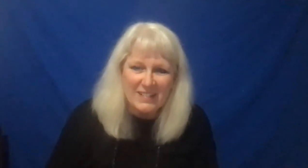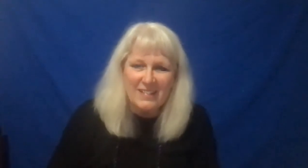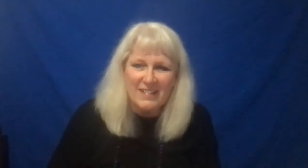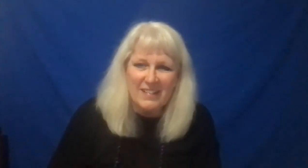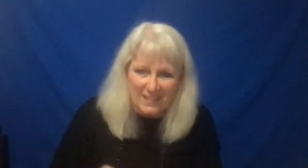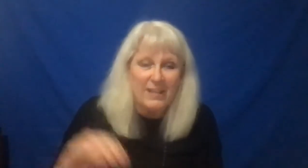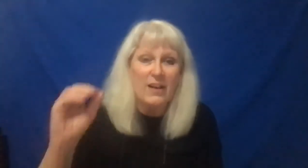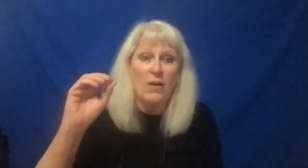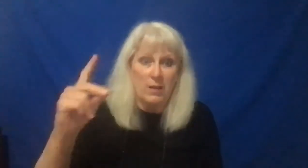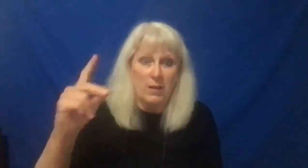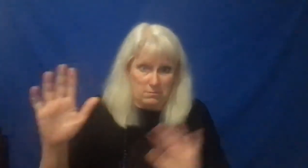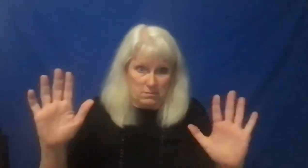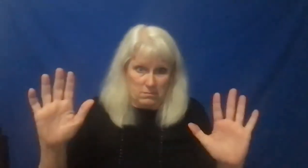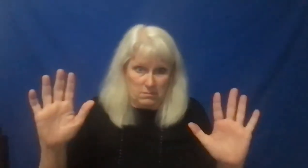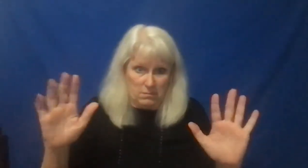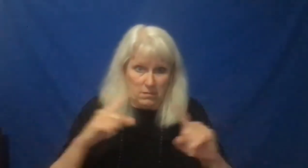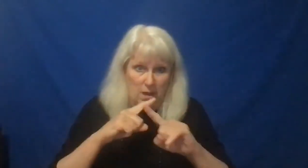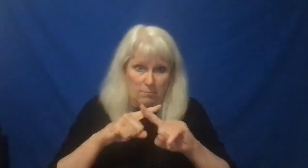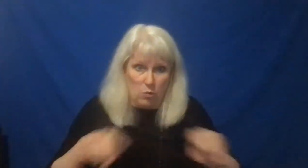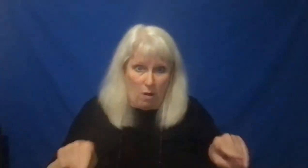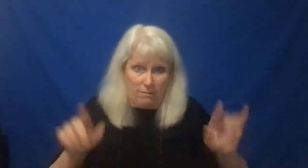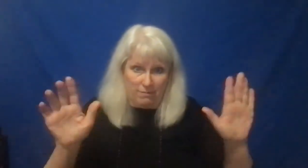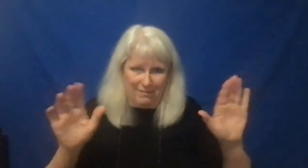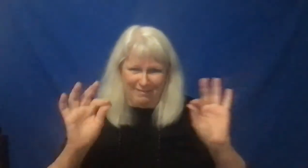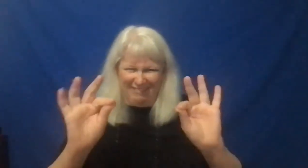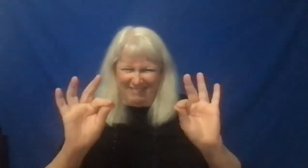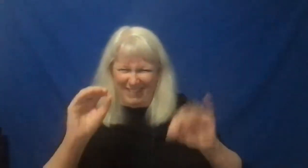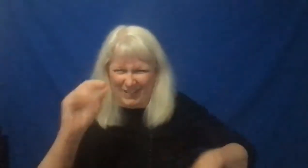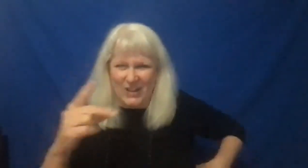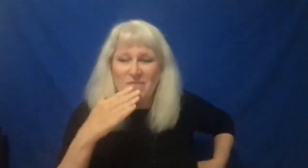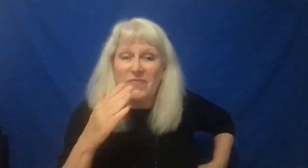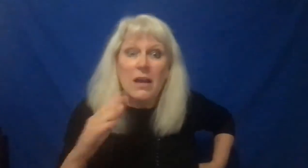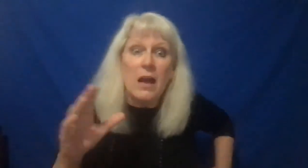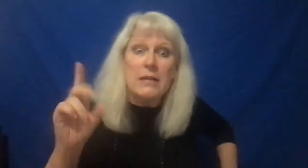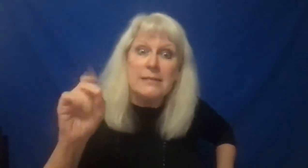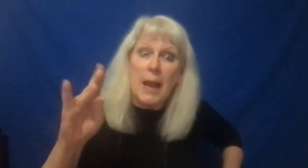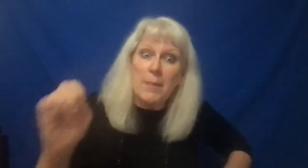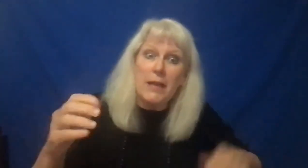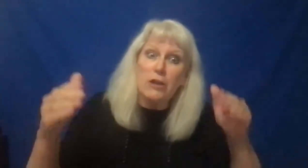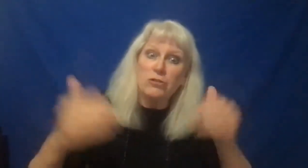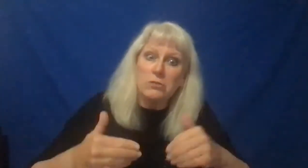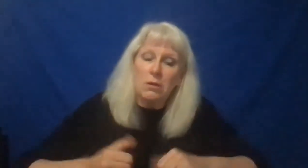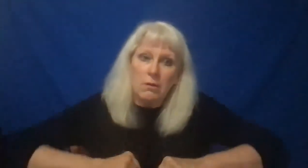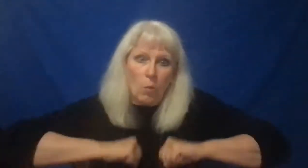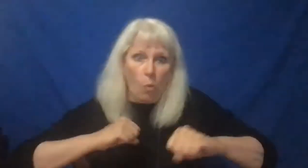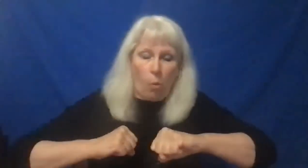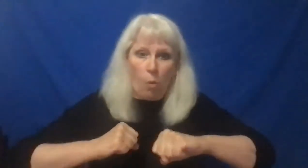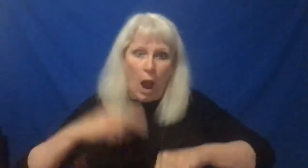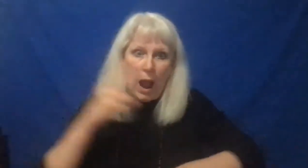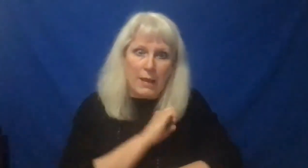Oh, good. I'm off. I'm unmuted. Thank you. Debbie, thank you so very much. Your energy is wonderful. It's catching. It's catching